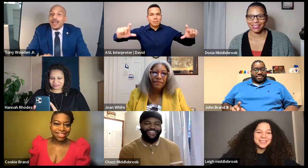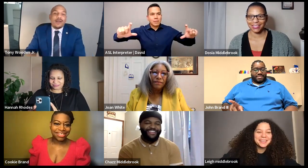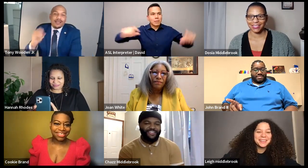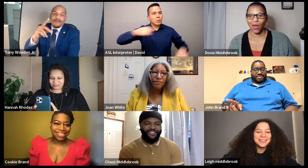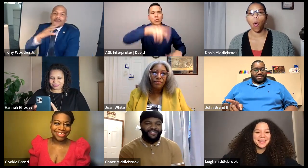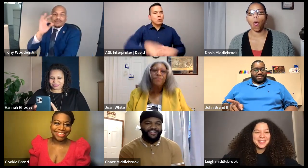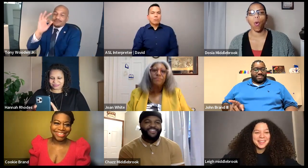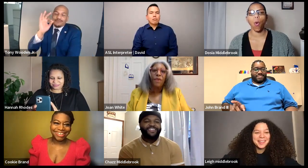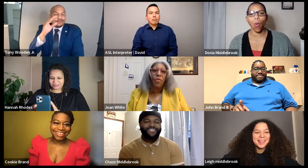Ready?